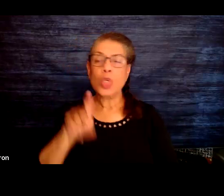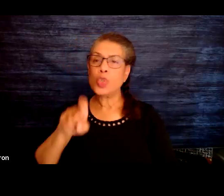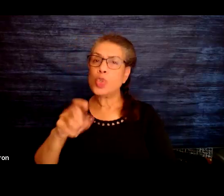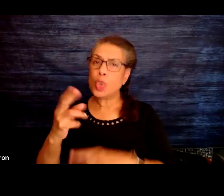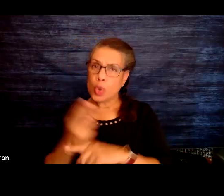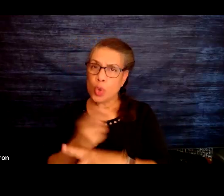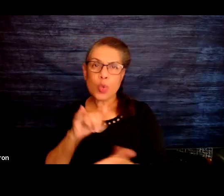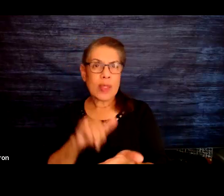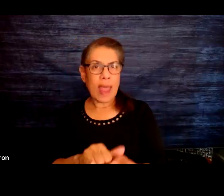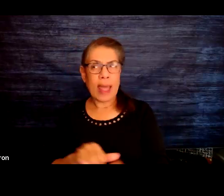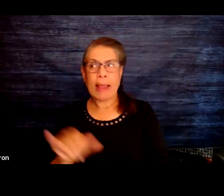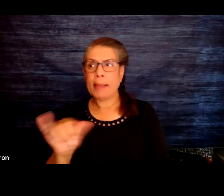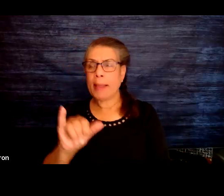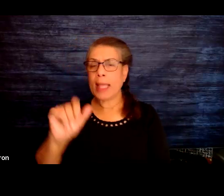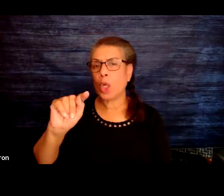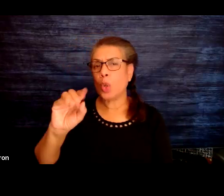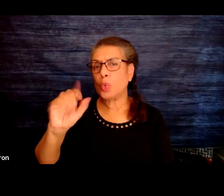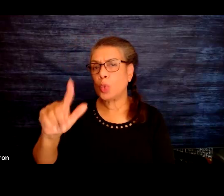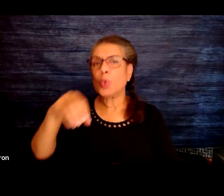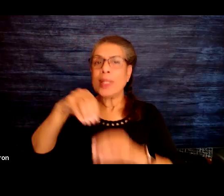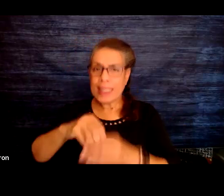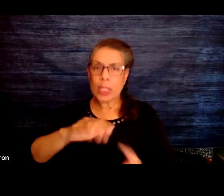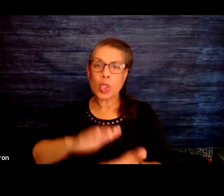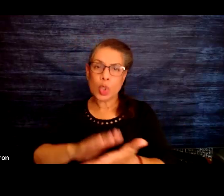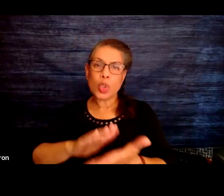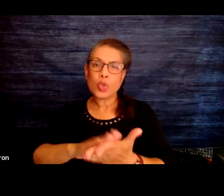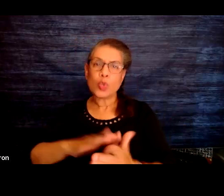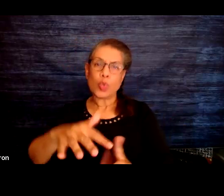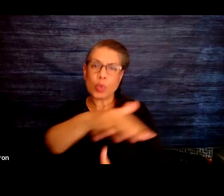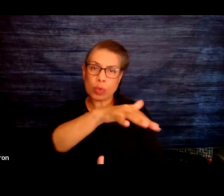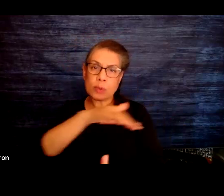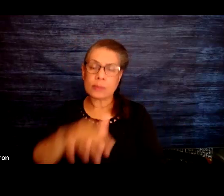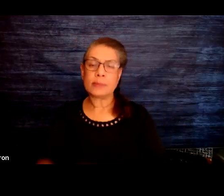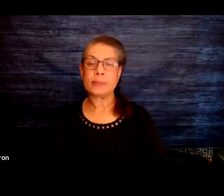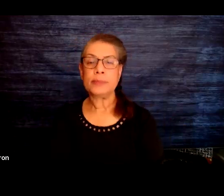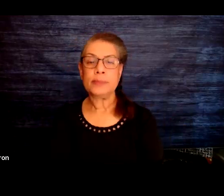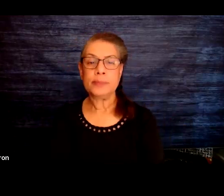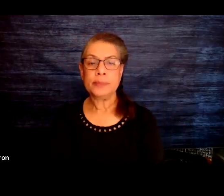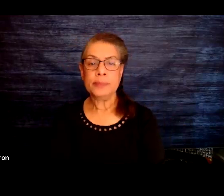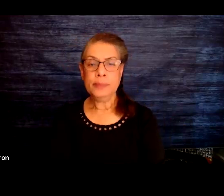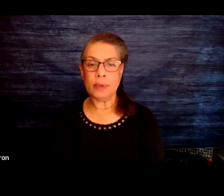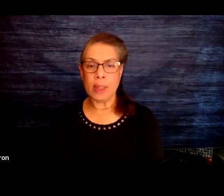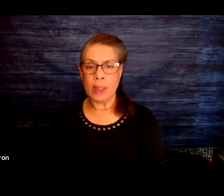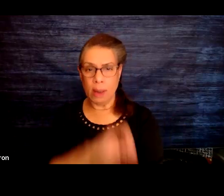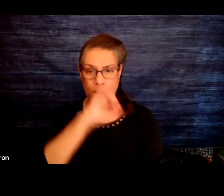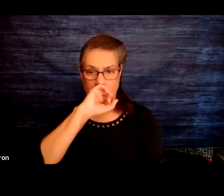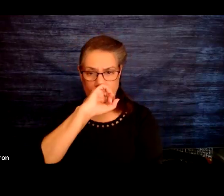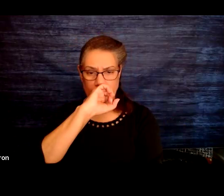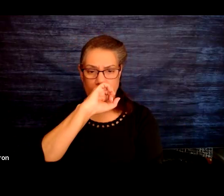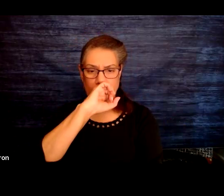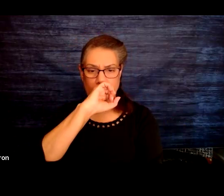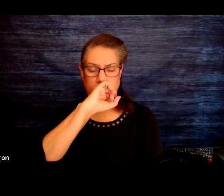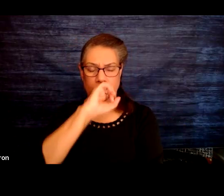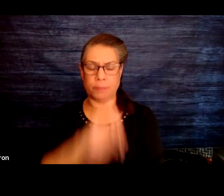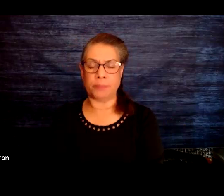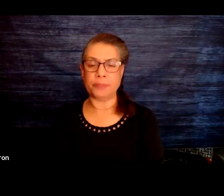education in the school environment. Convertido el teléfono en un recurso de investigación en lugar de, de